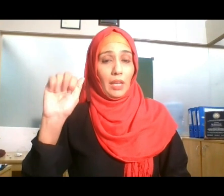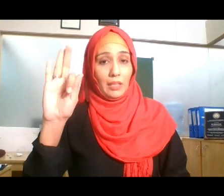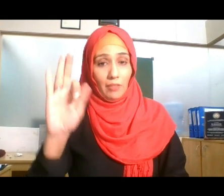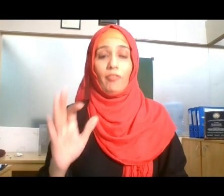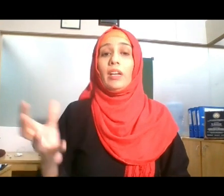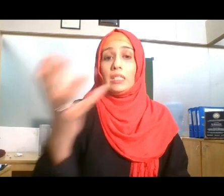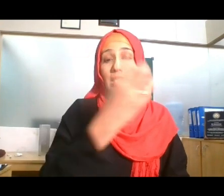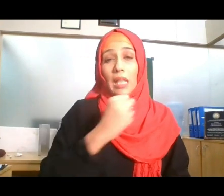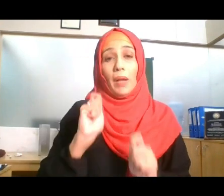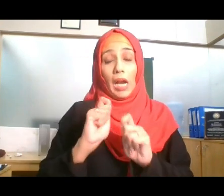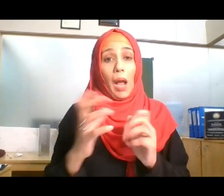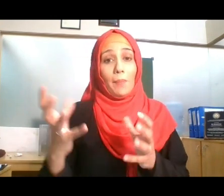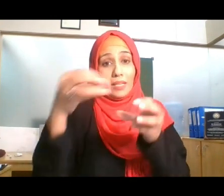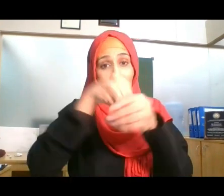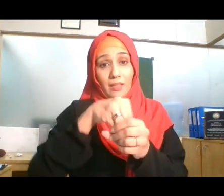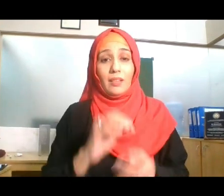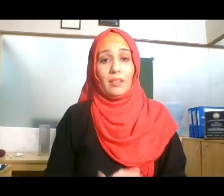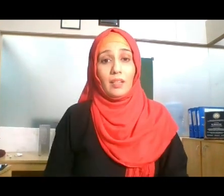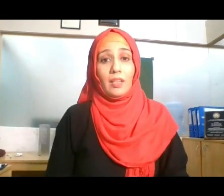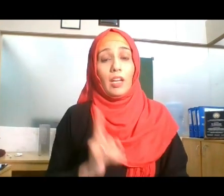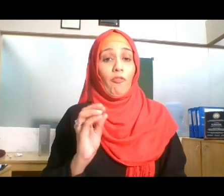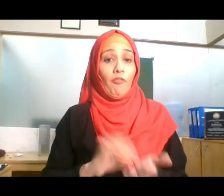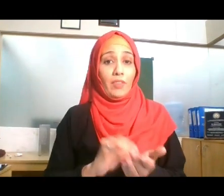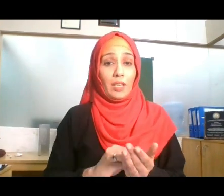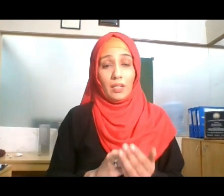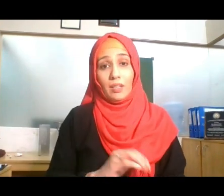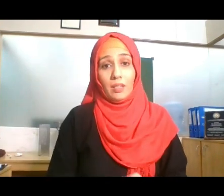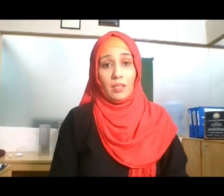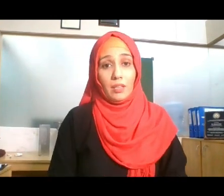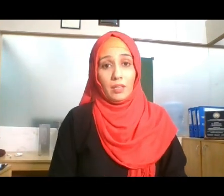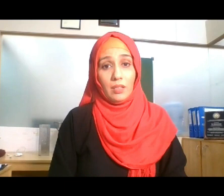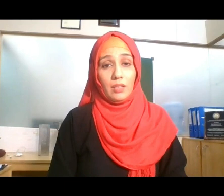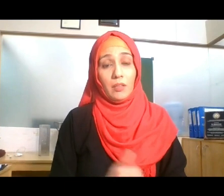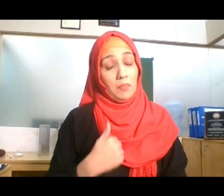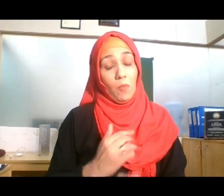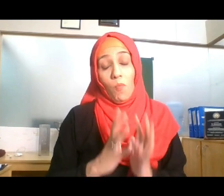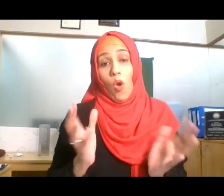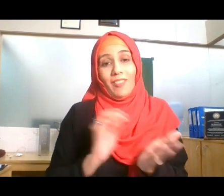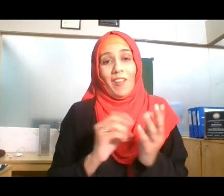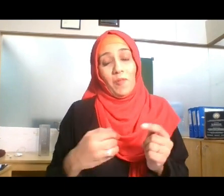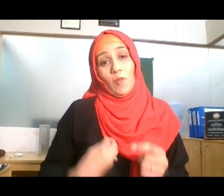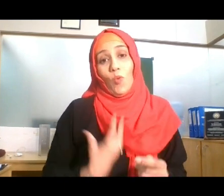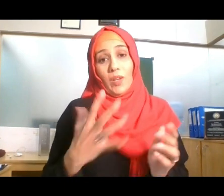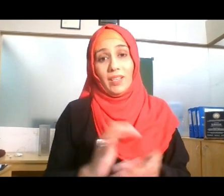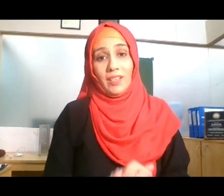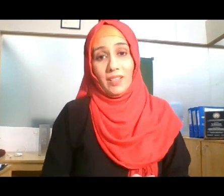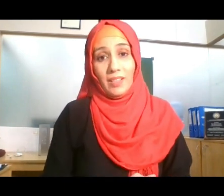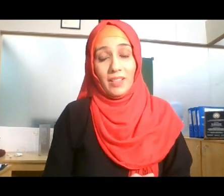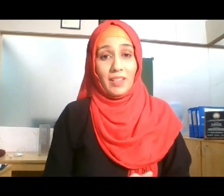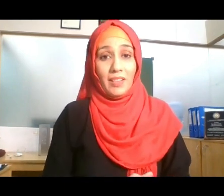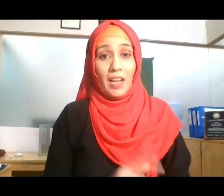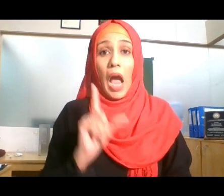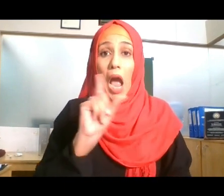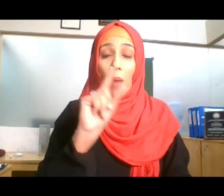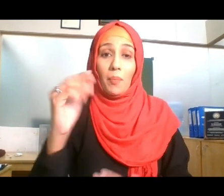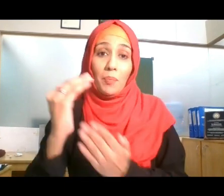this together. It's an amazing opportunity. It's been very informative for me to hear about some of the initiatives,